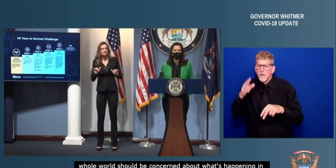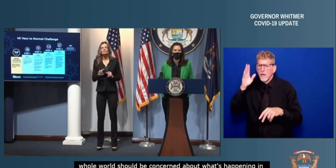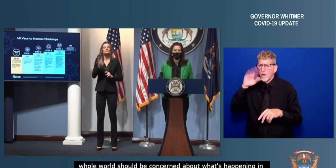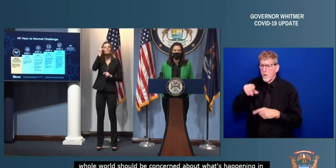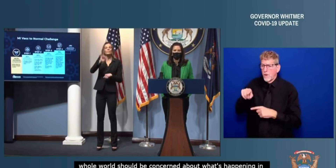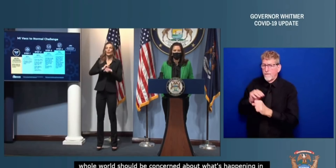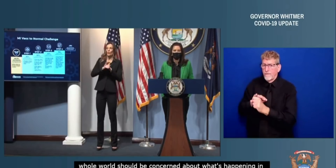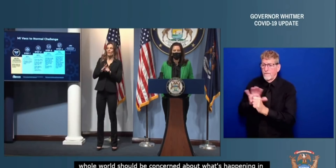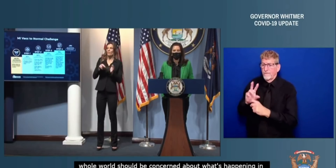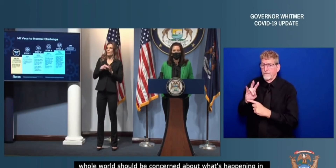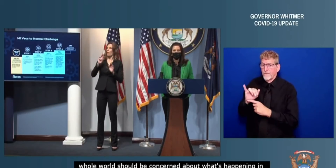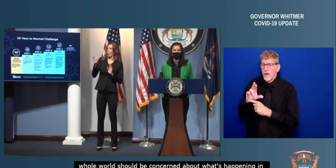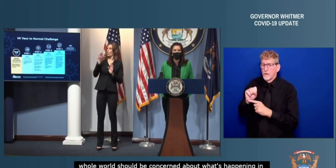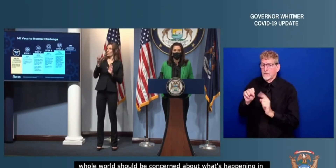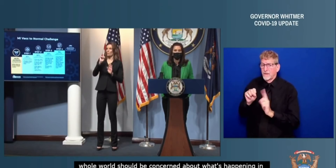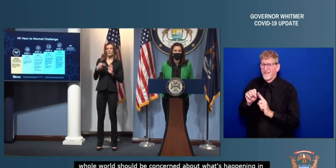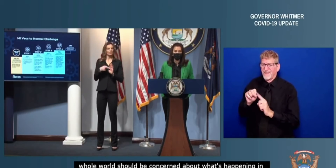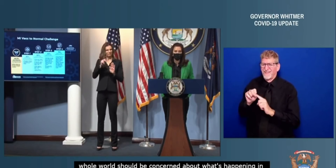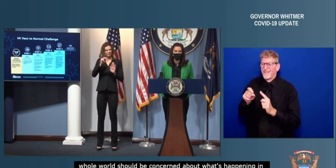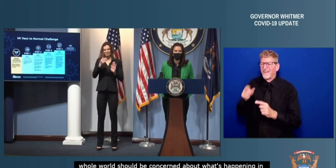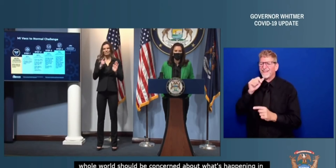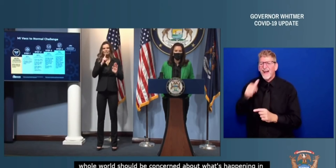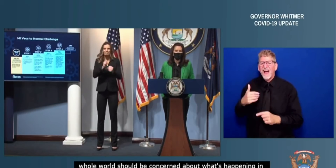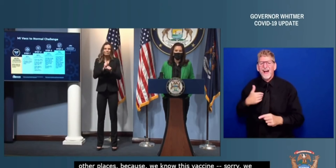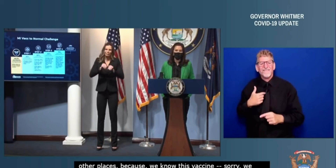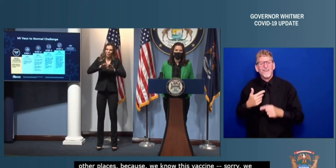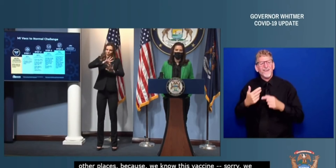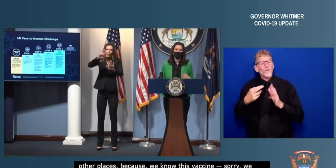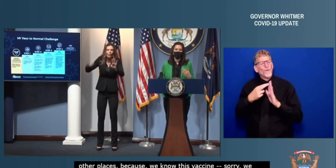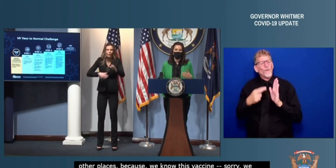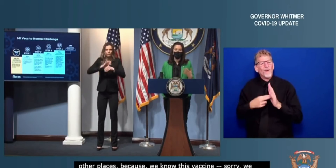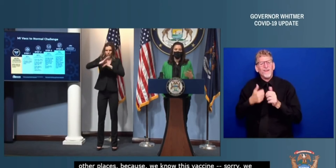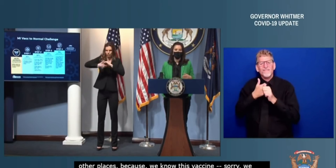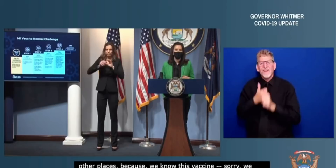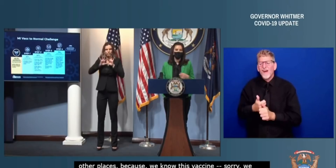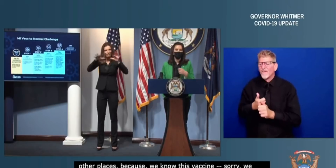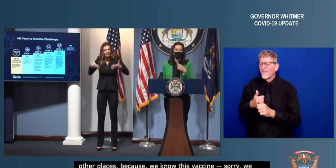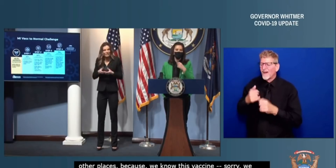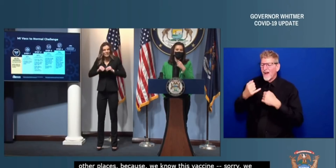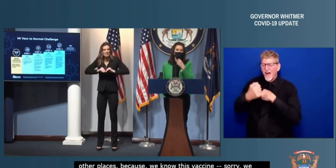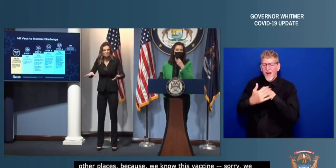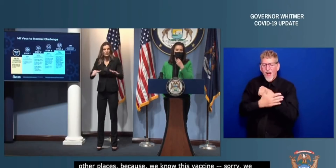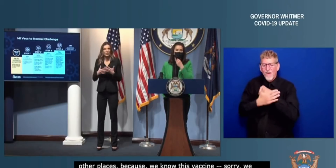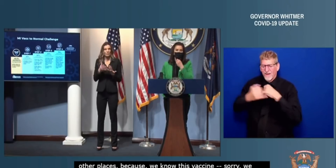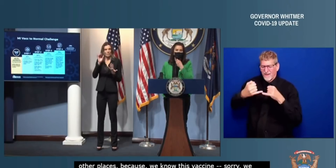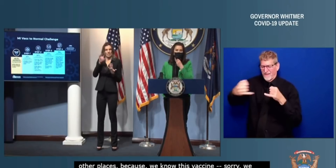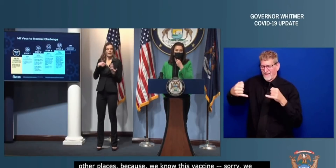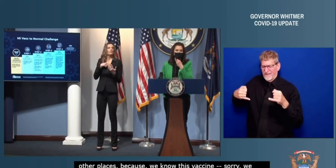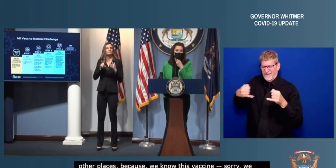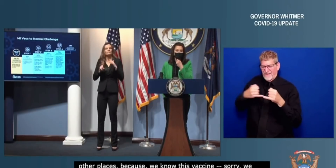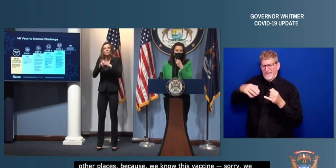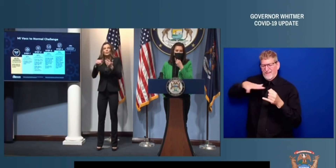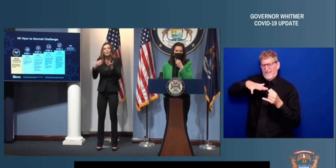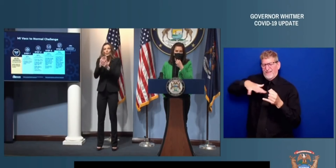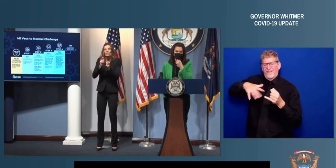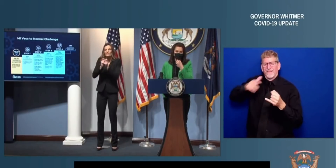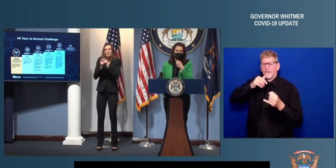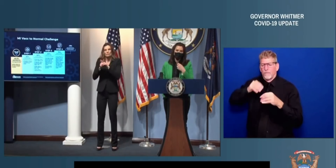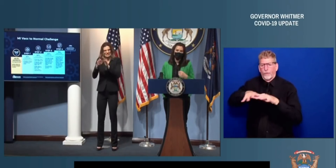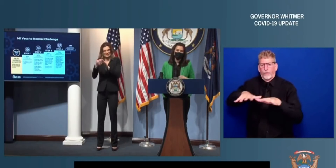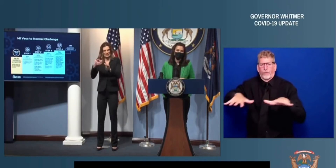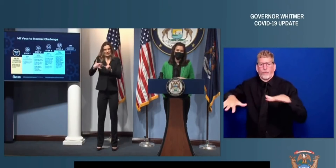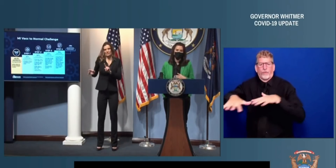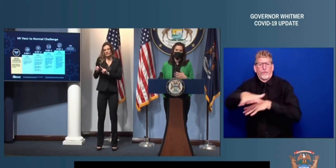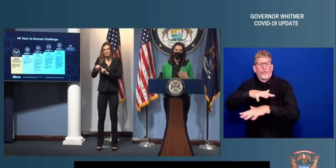state or country lines, right? And so variants are the big concern. That's the big unknown. At this